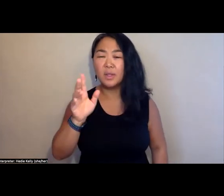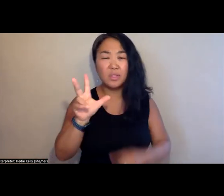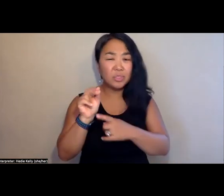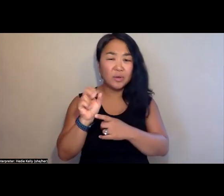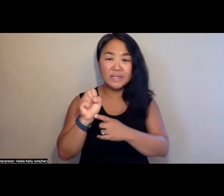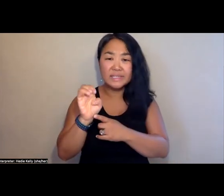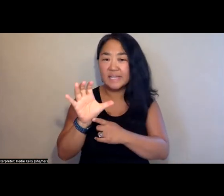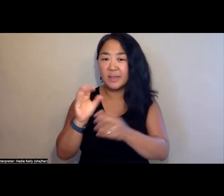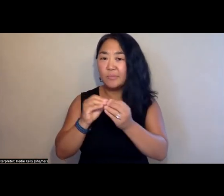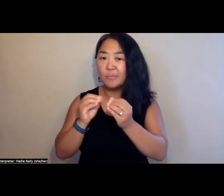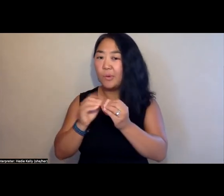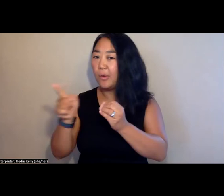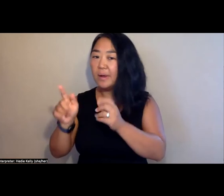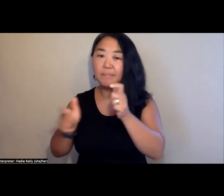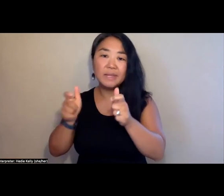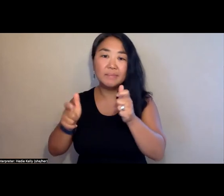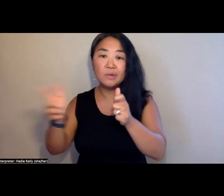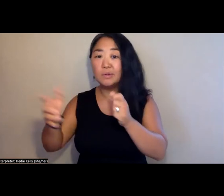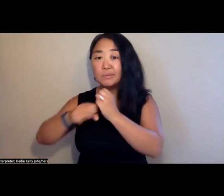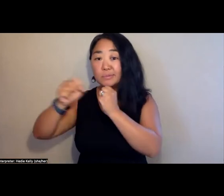seconds while folks who are lingering and chatting